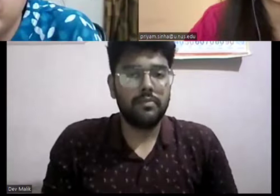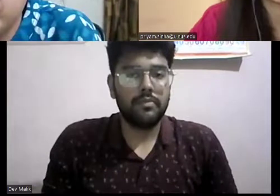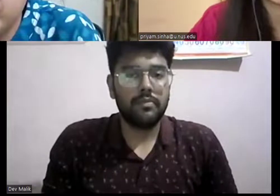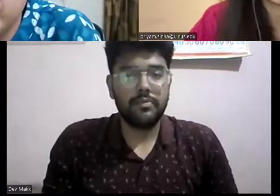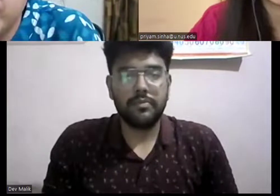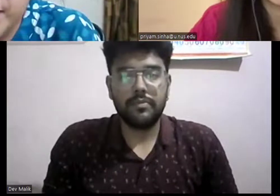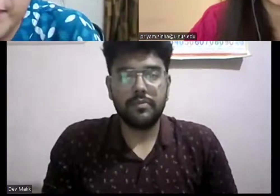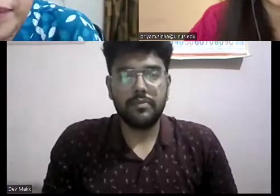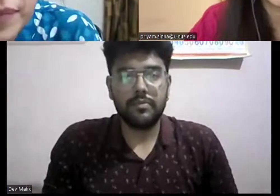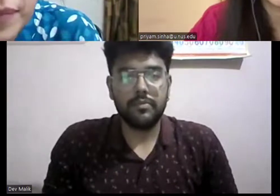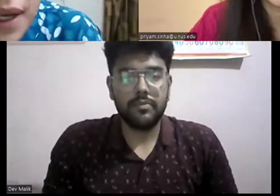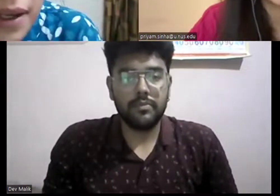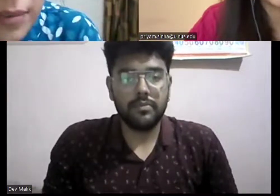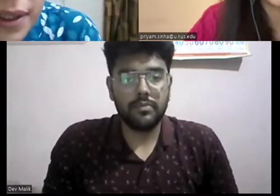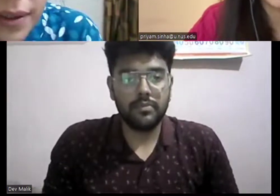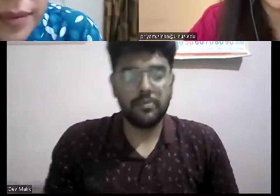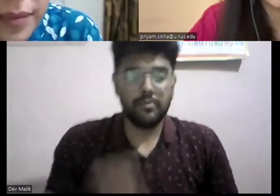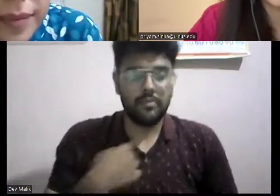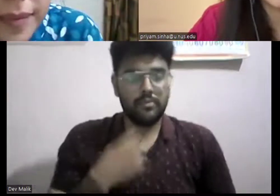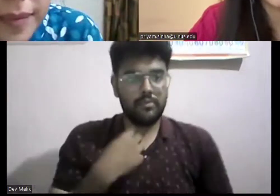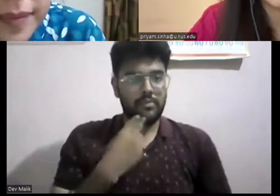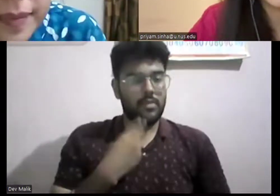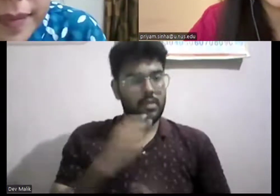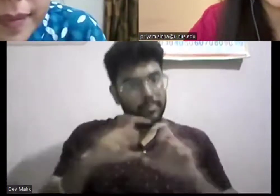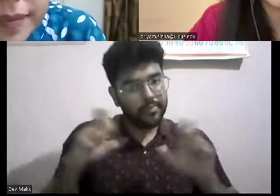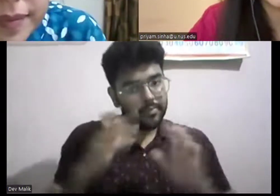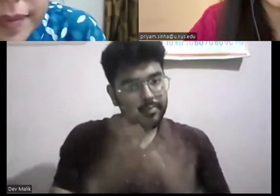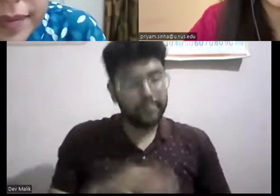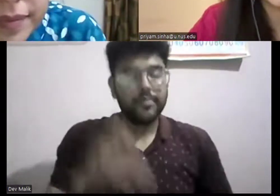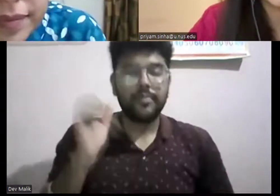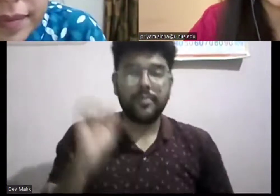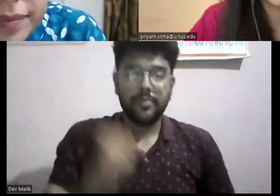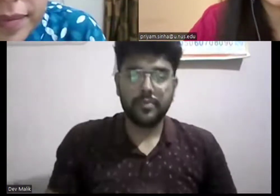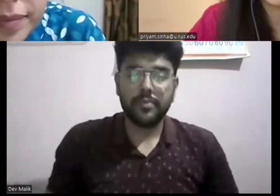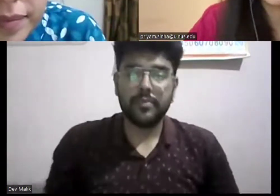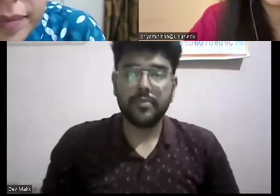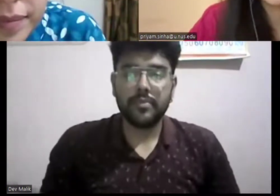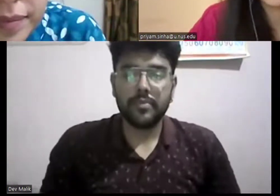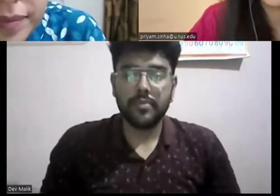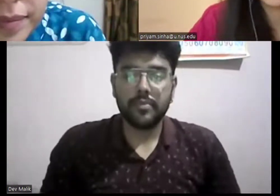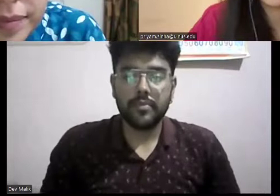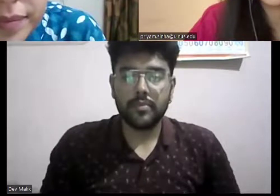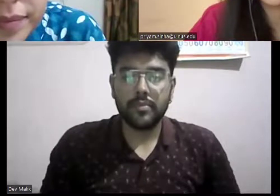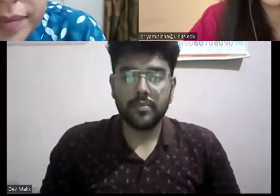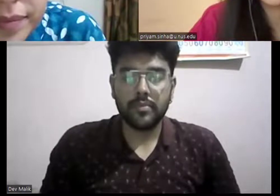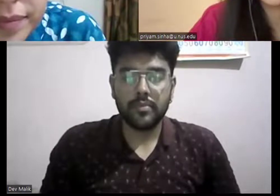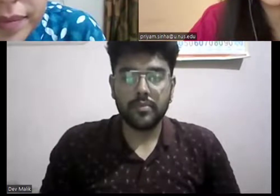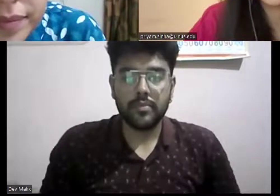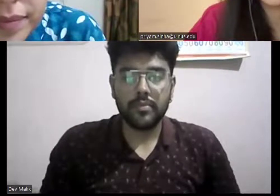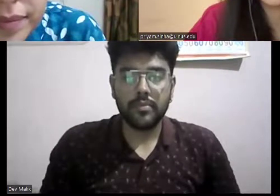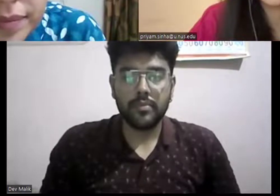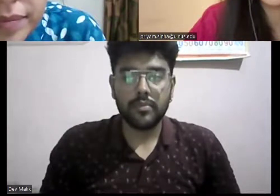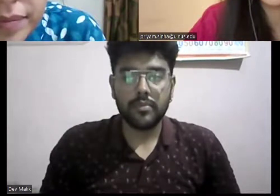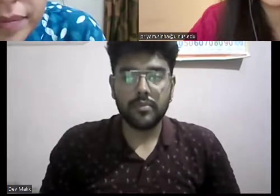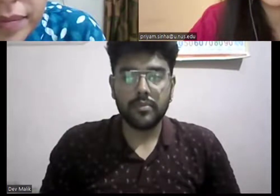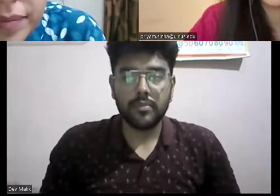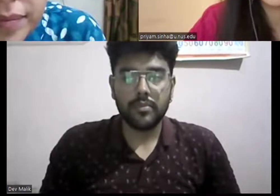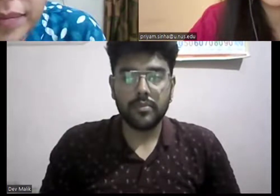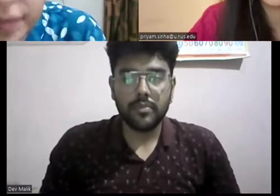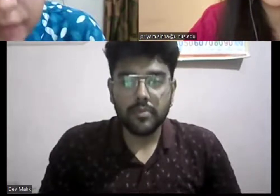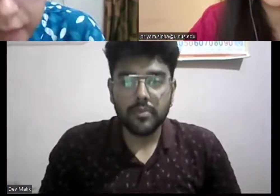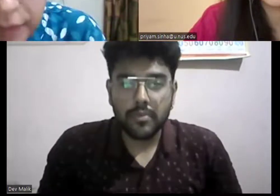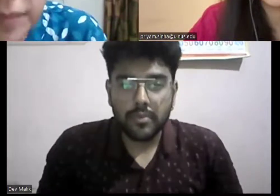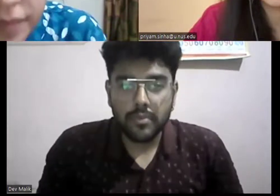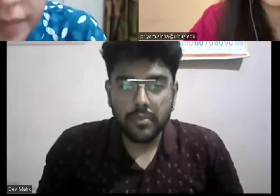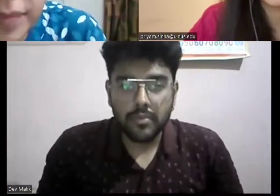Hi, am I audible? Yeah, Himani. Yeah, so like I've read Chip's narrative and I've seen the movie